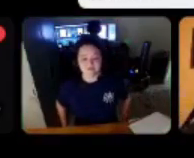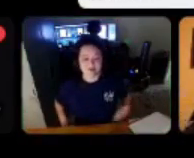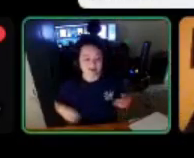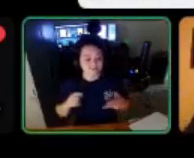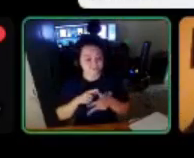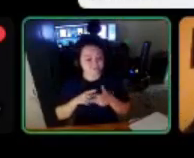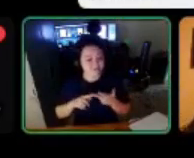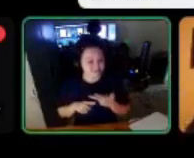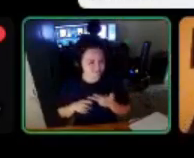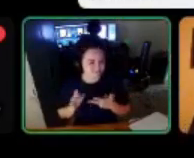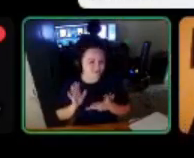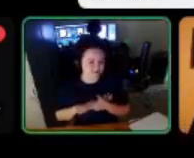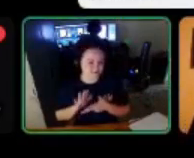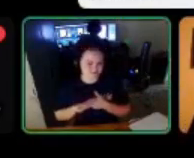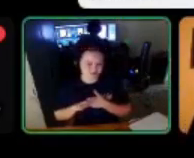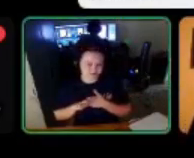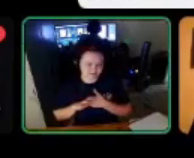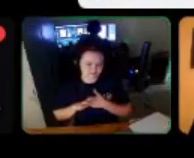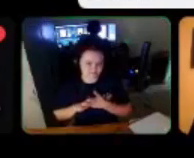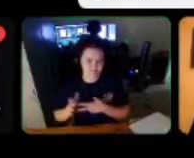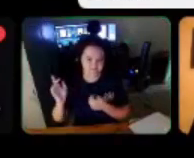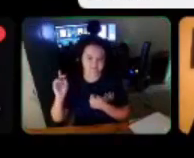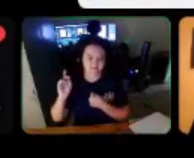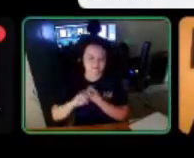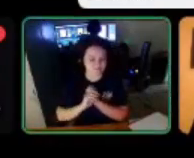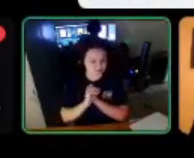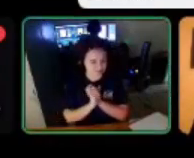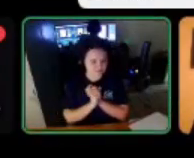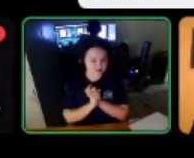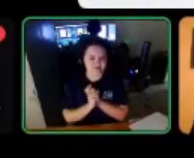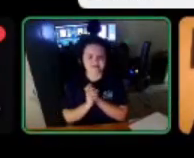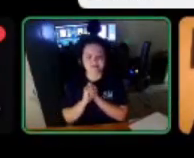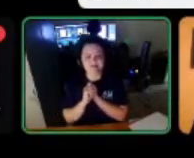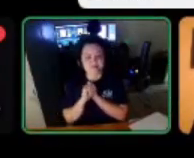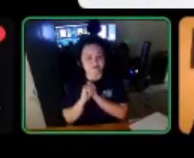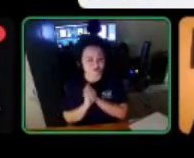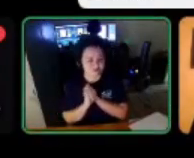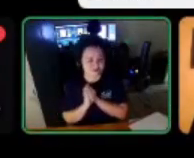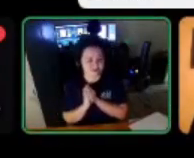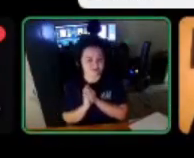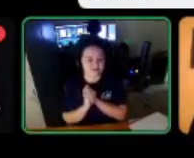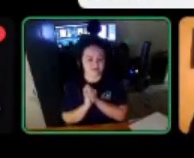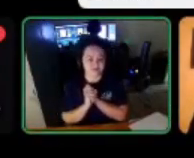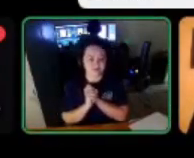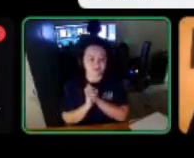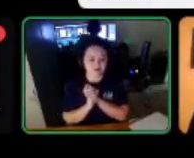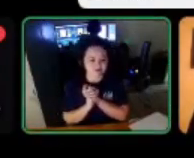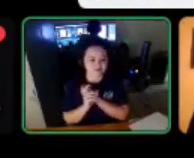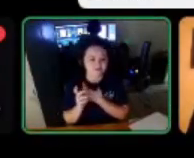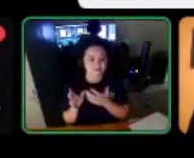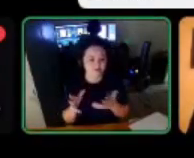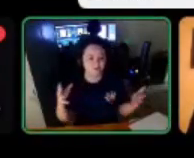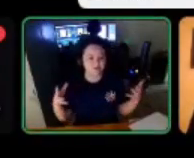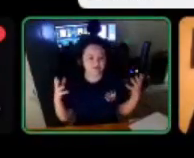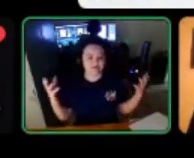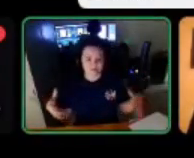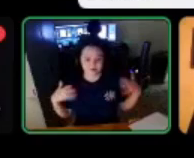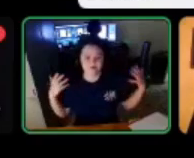I have 3 steps for my students. The first step is to think about the context. So context is always a